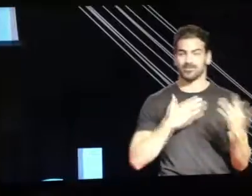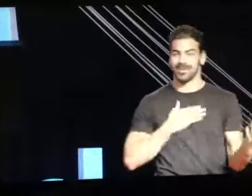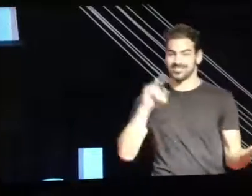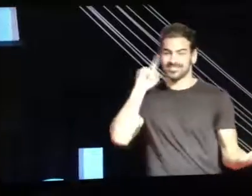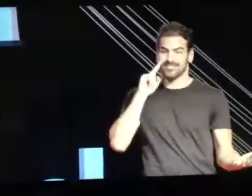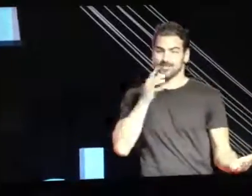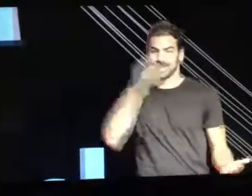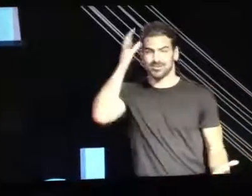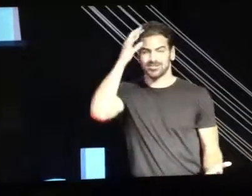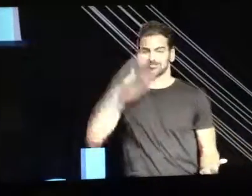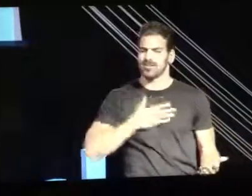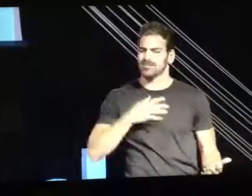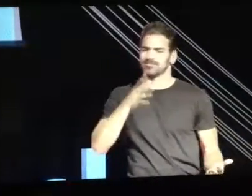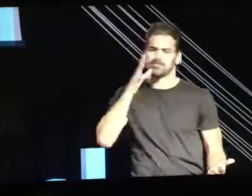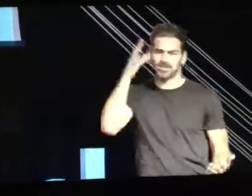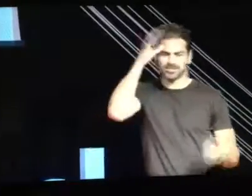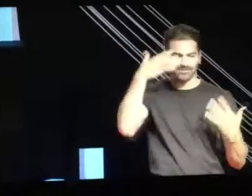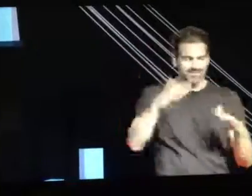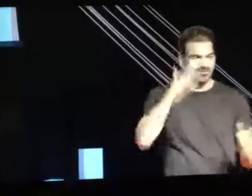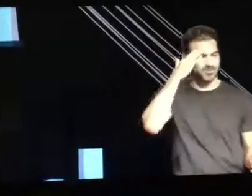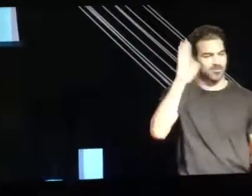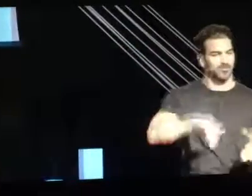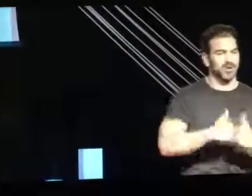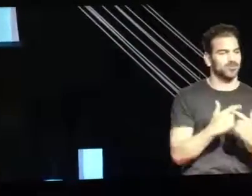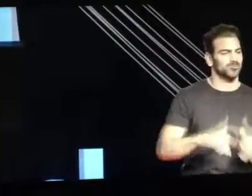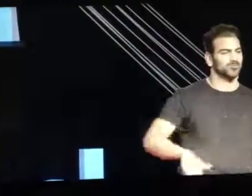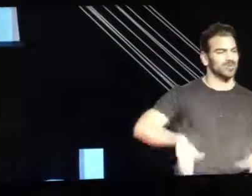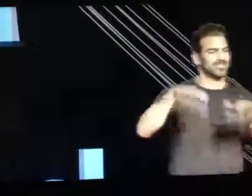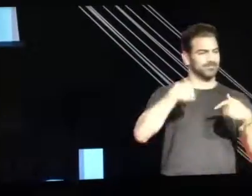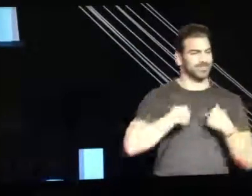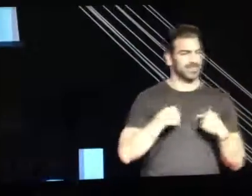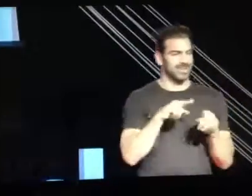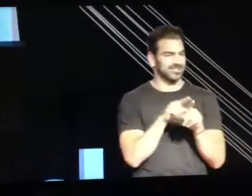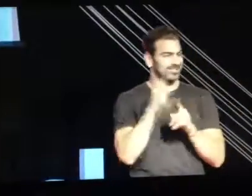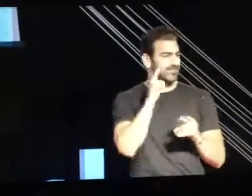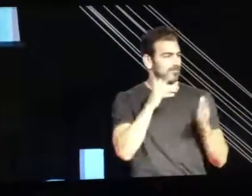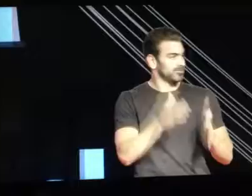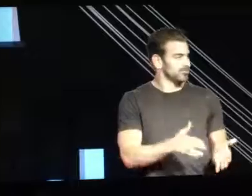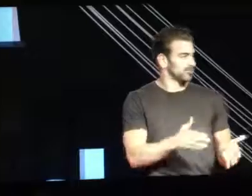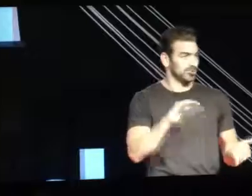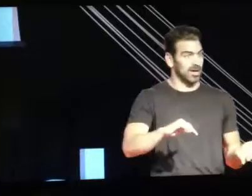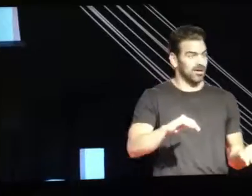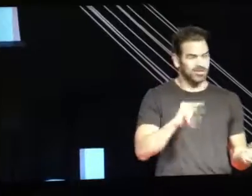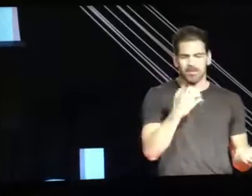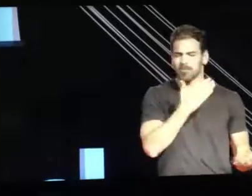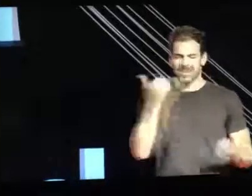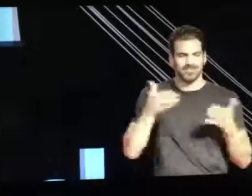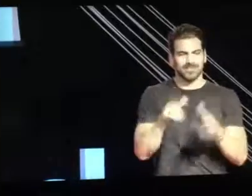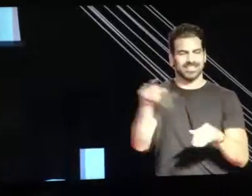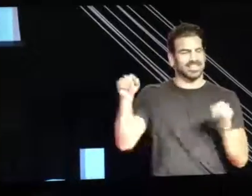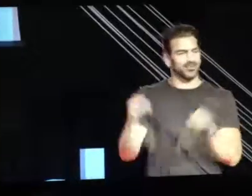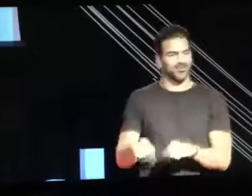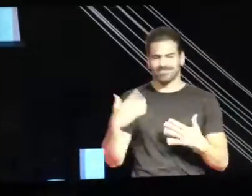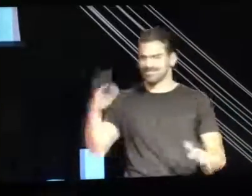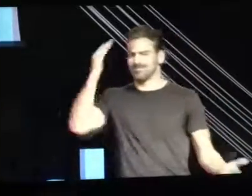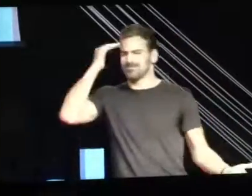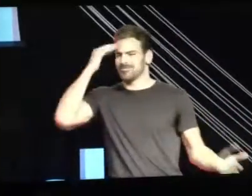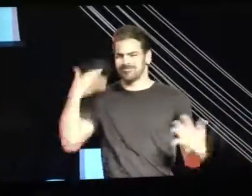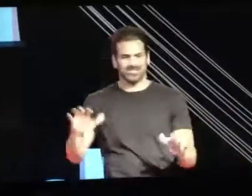So I was born to deaf parents, and deaf parents knew how to raise me as a deaf person and make me the best